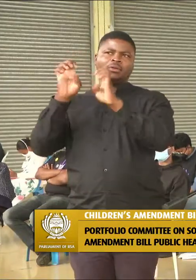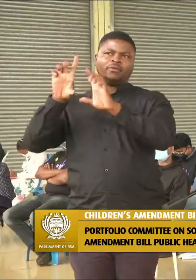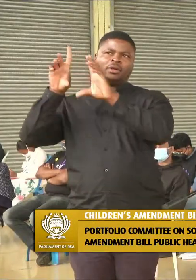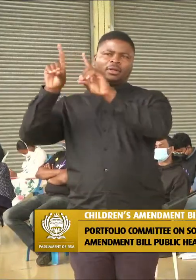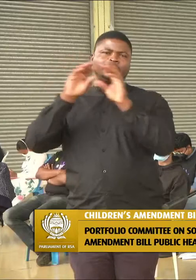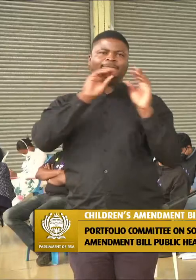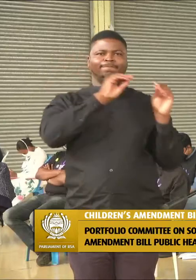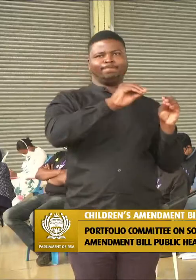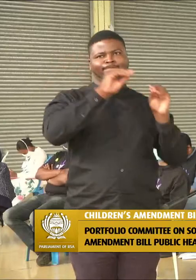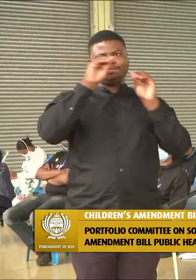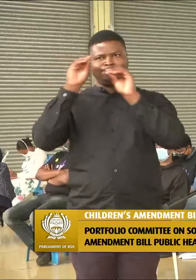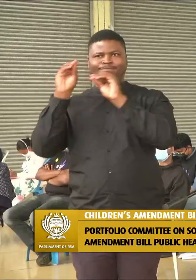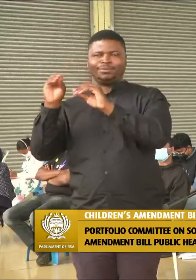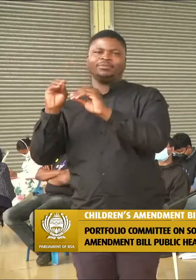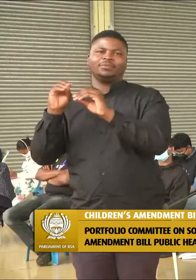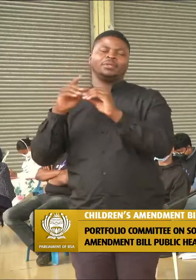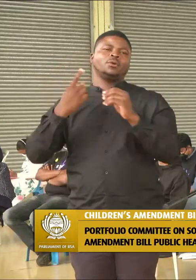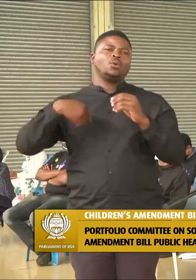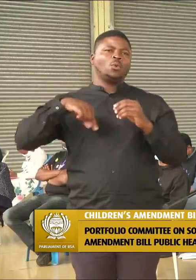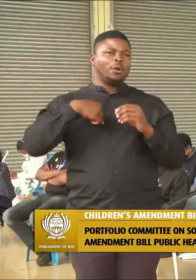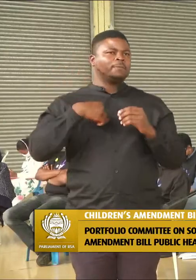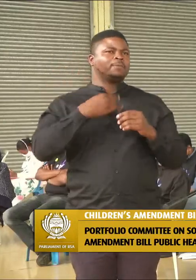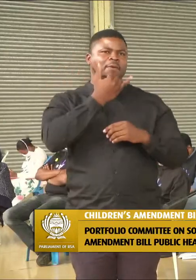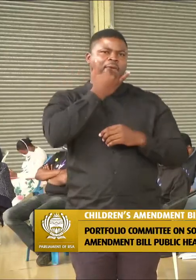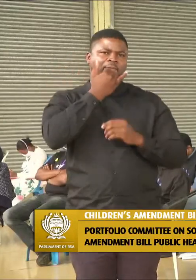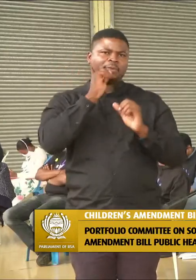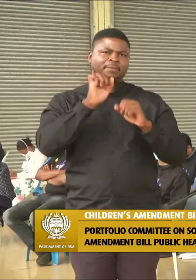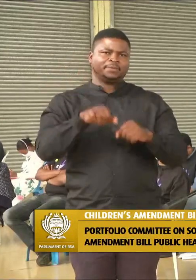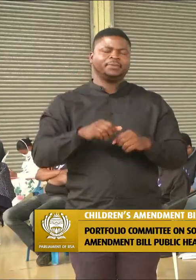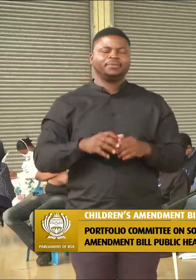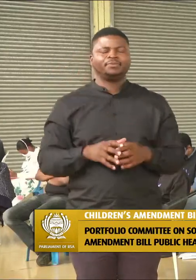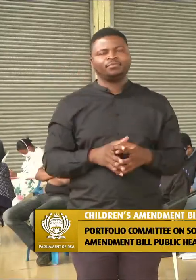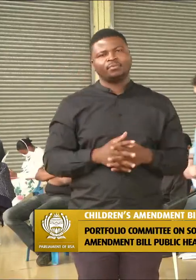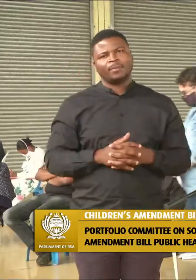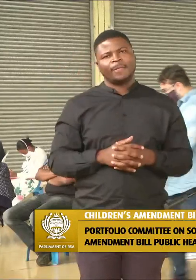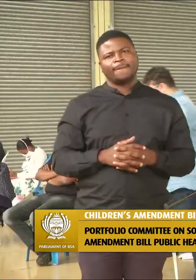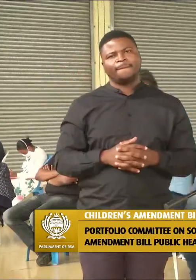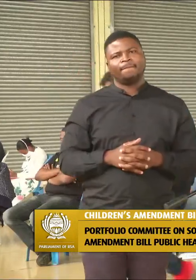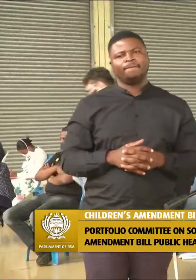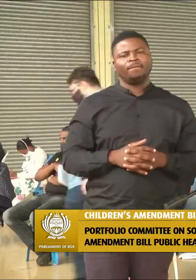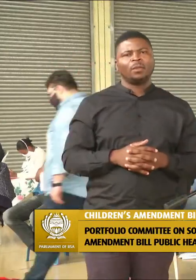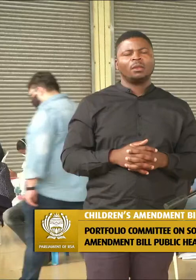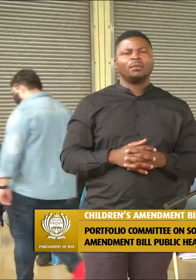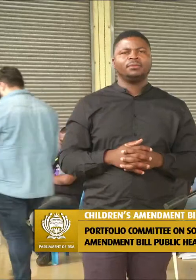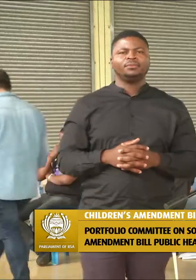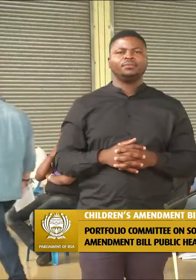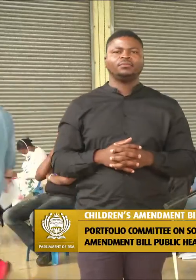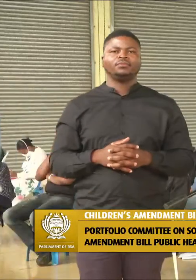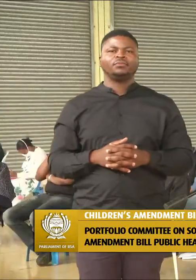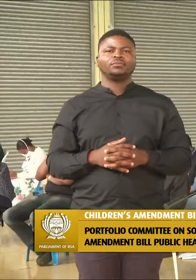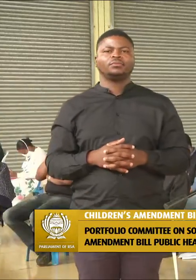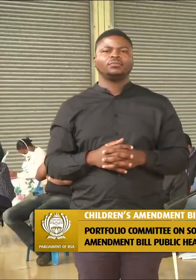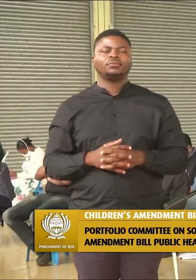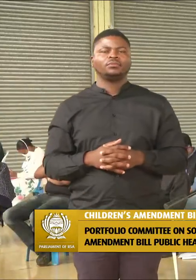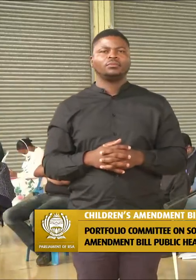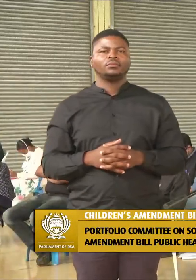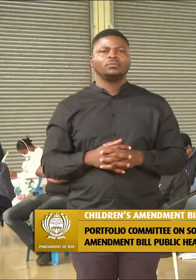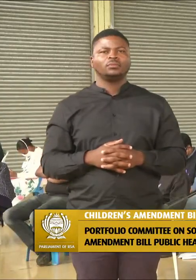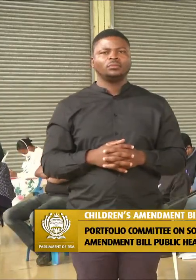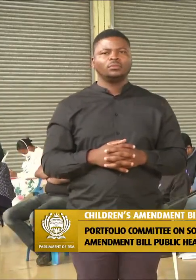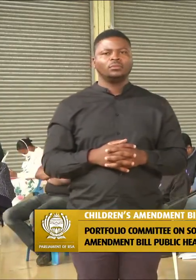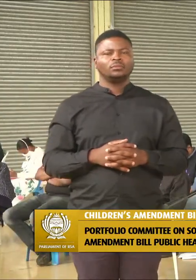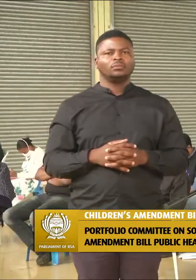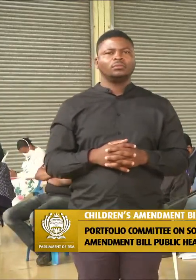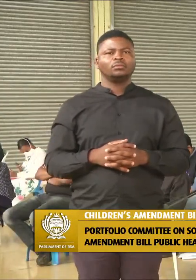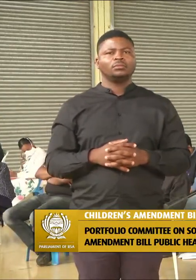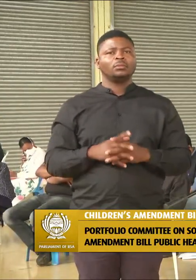for the fact that the ECD level will be moving to the Department of Education.